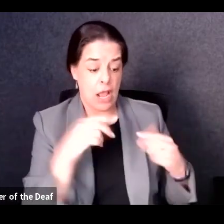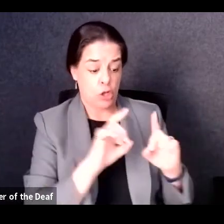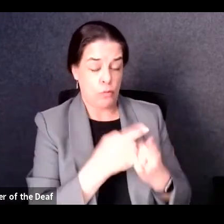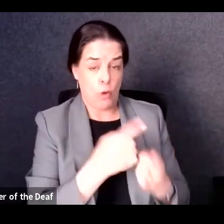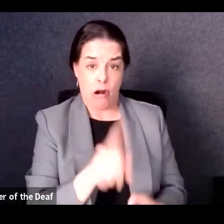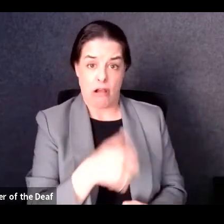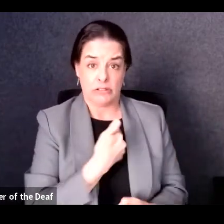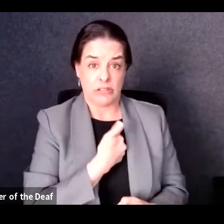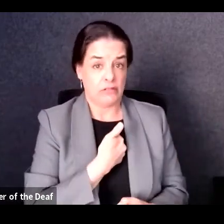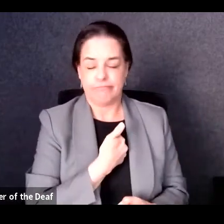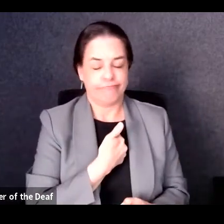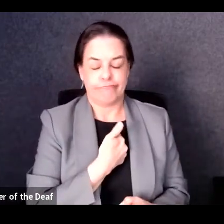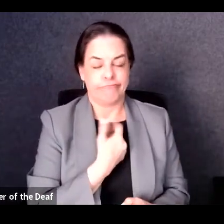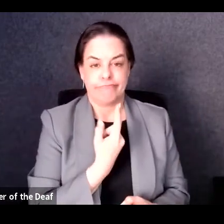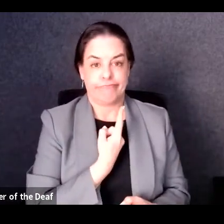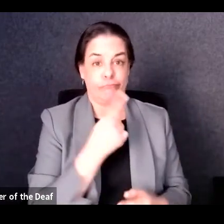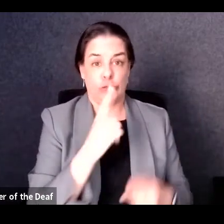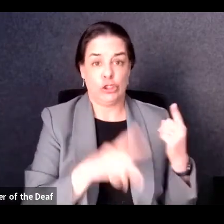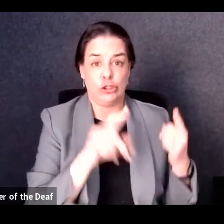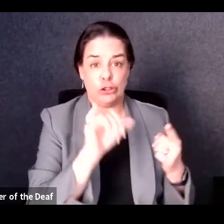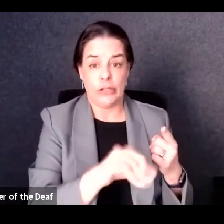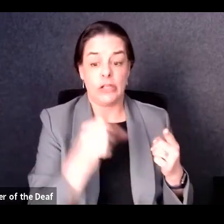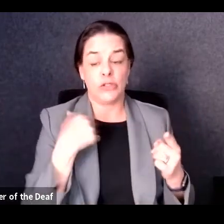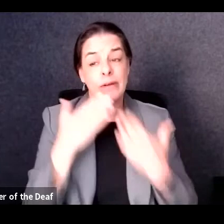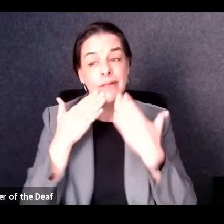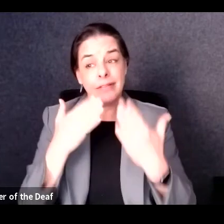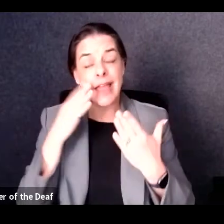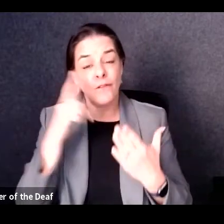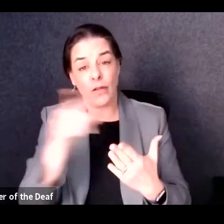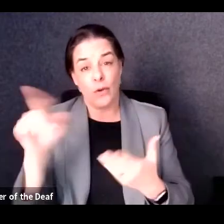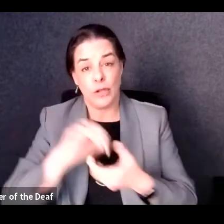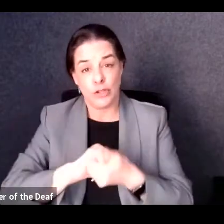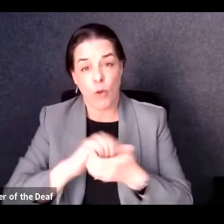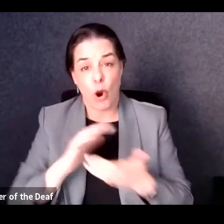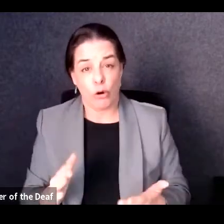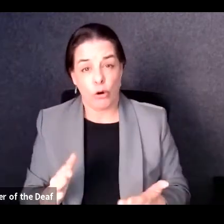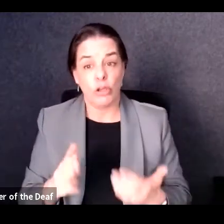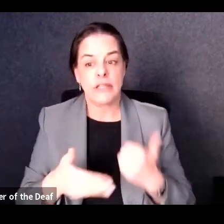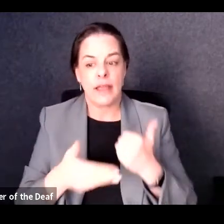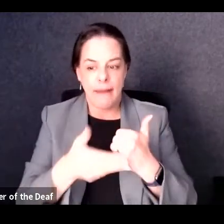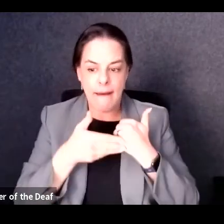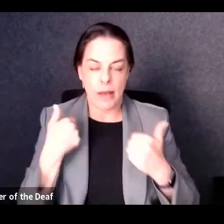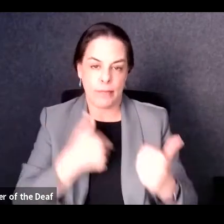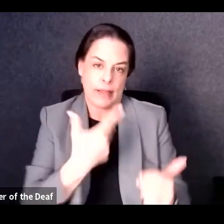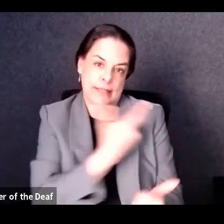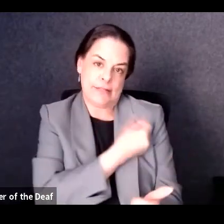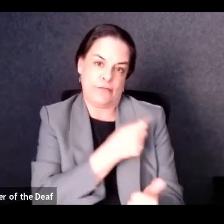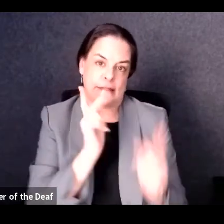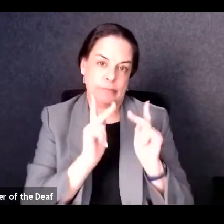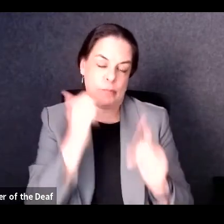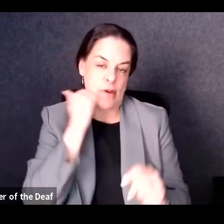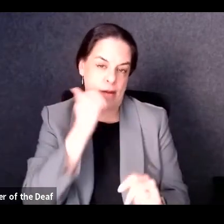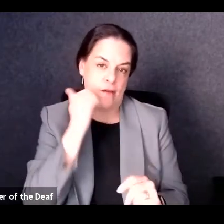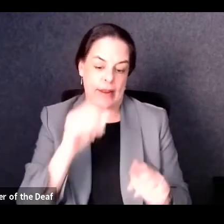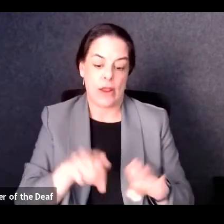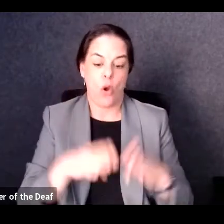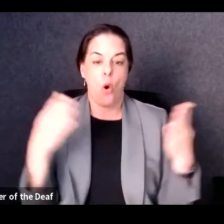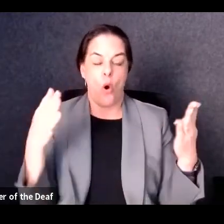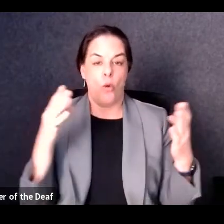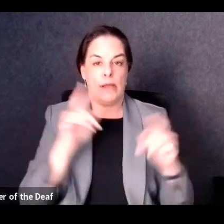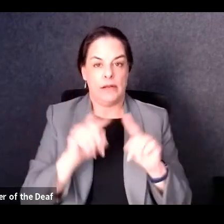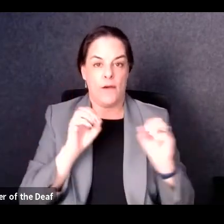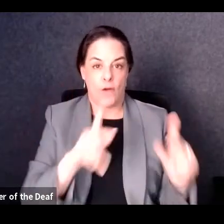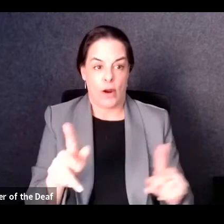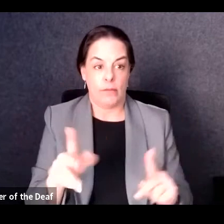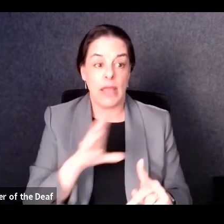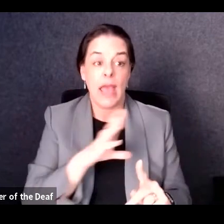that. And so we are so grateful for the partners that we have who are helping us get people vaccinated every day and opening up those opportunities. And there are